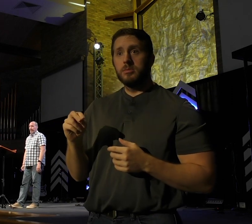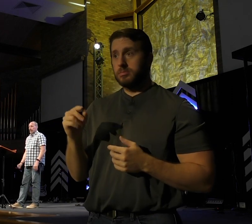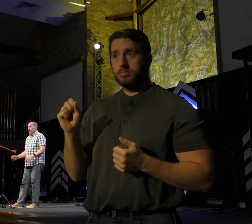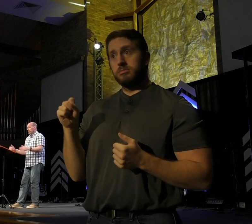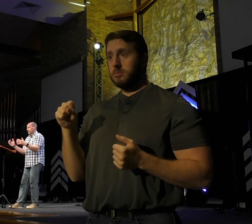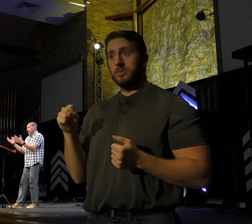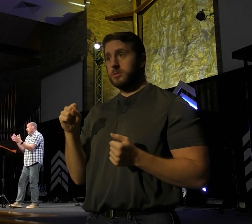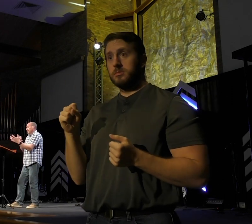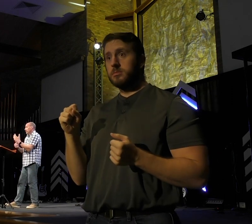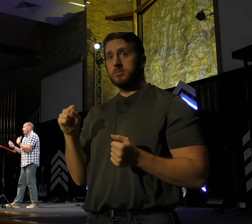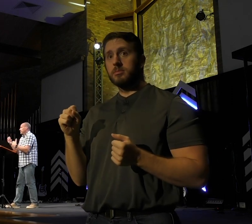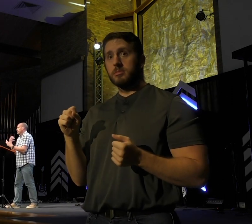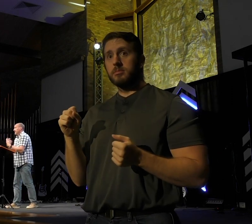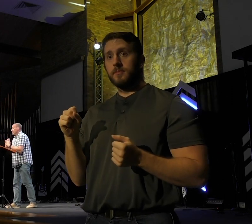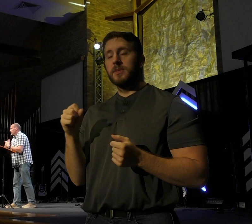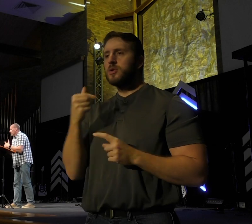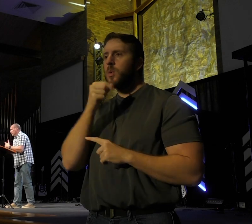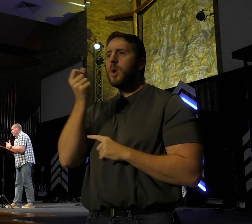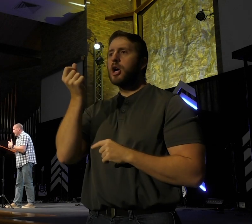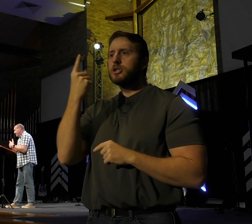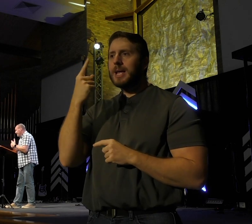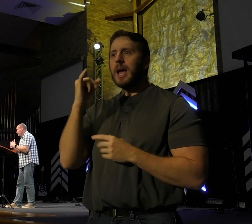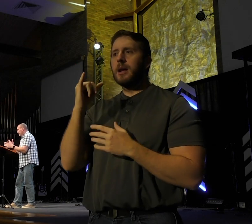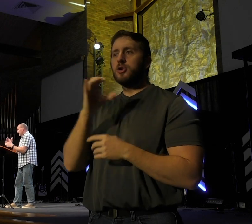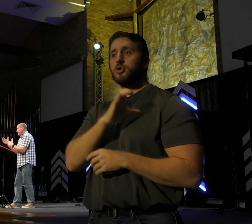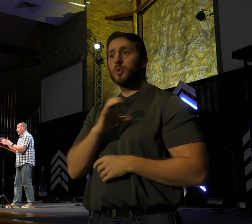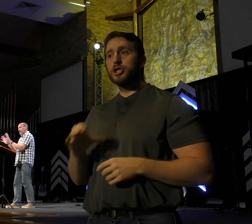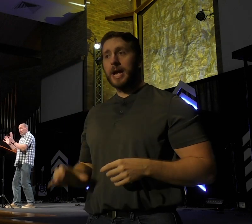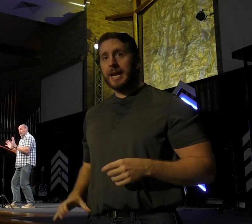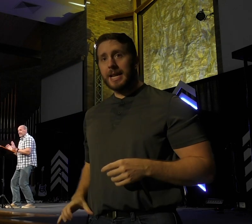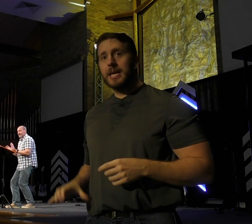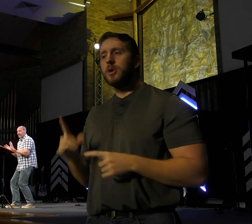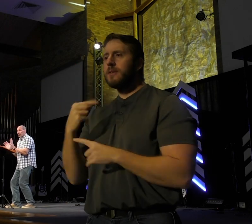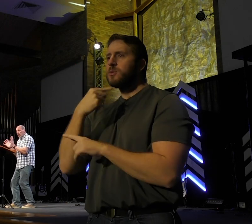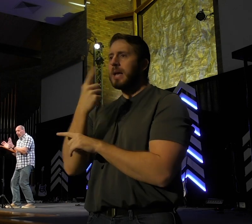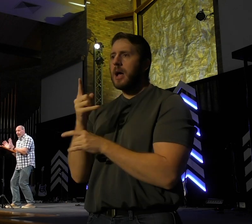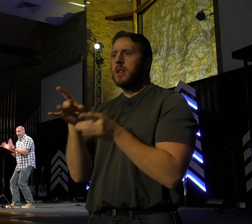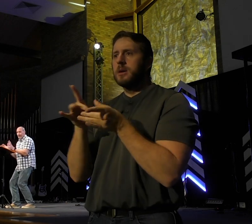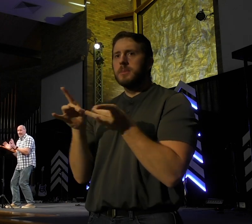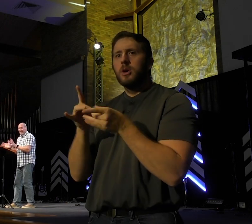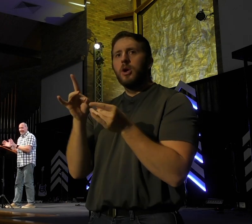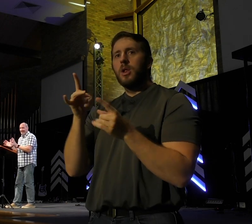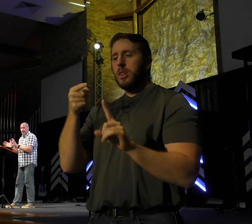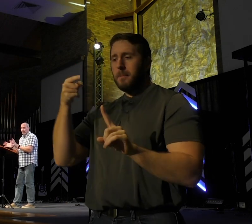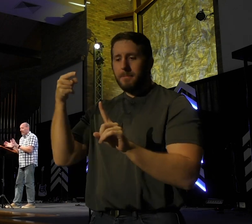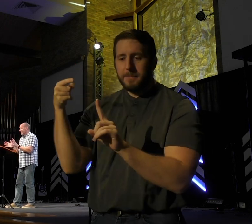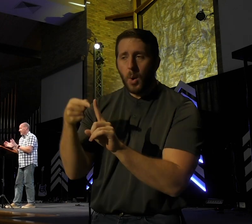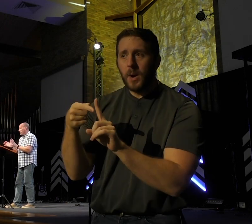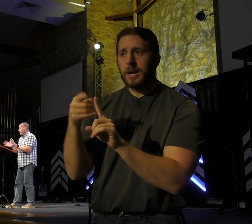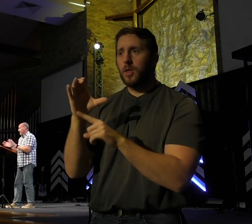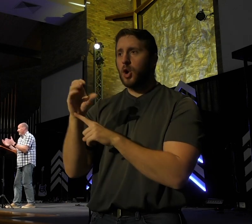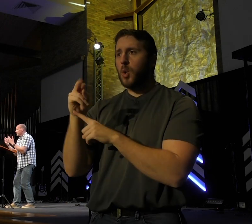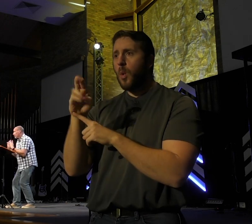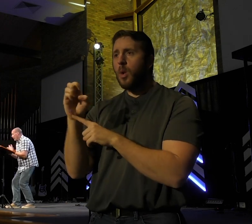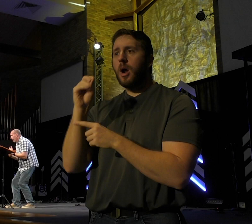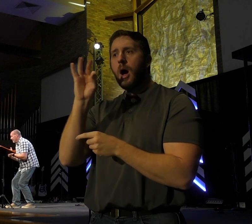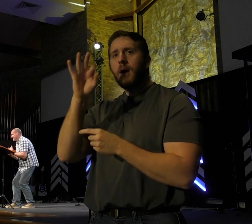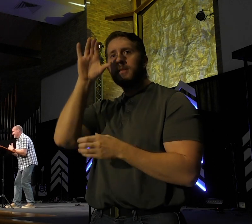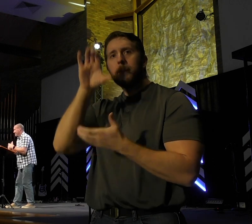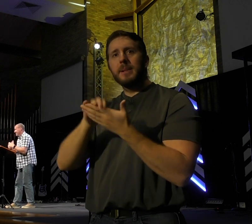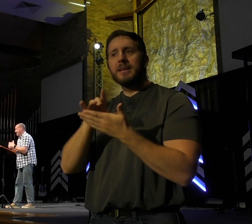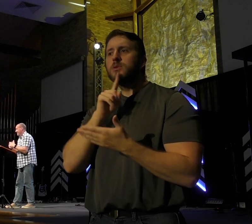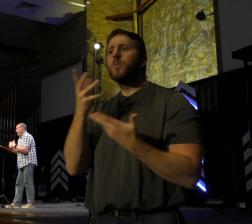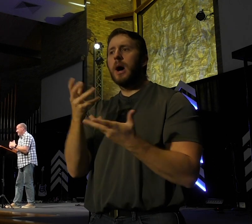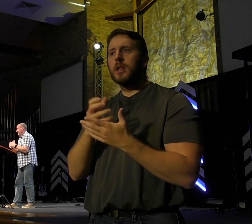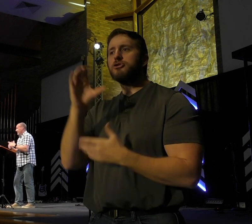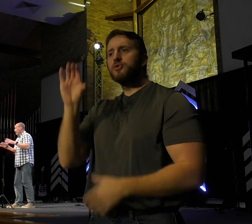absolutely. But that's, they don't understand Christianity, and you got to tell them what's at the core of Christianity is what? It's a